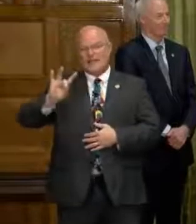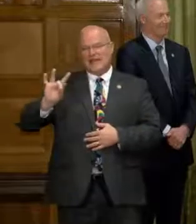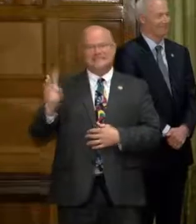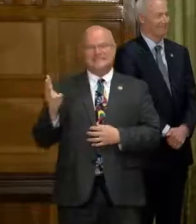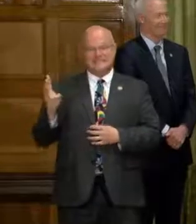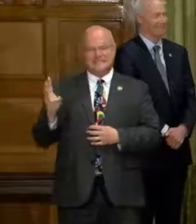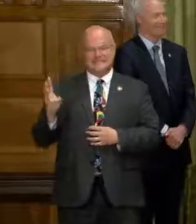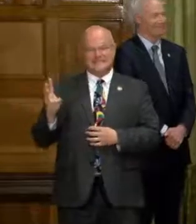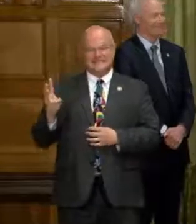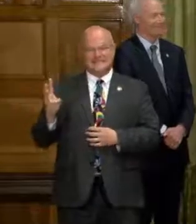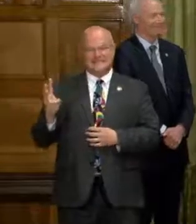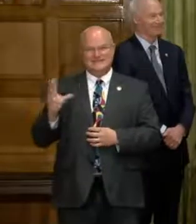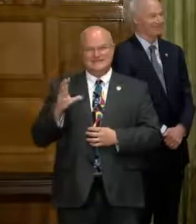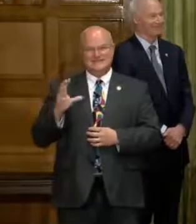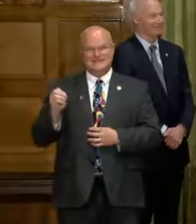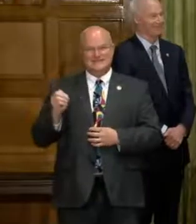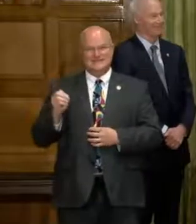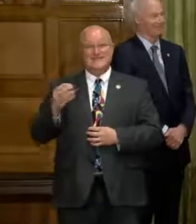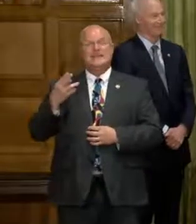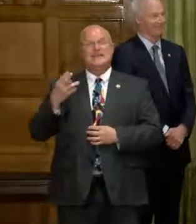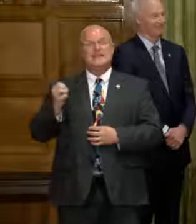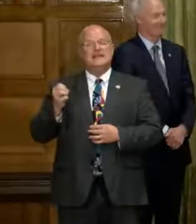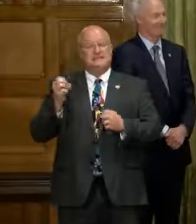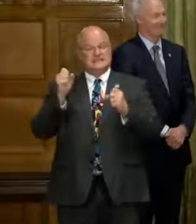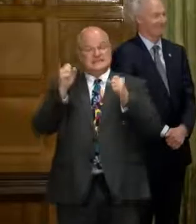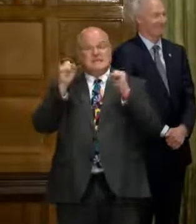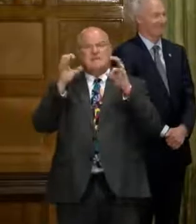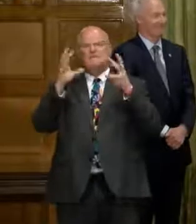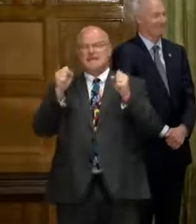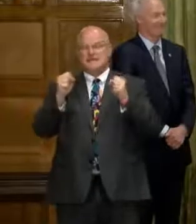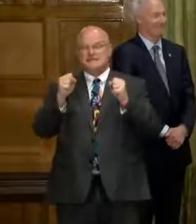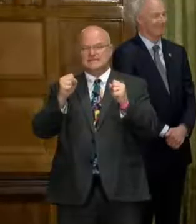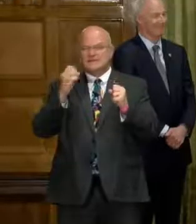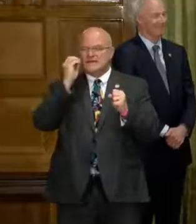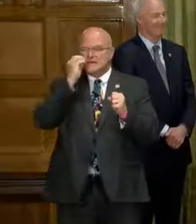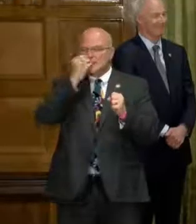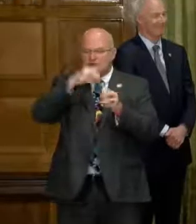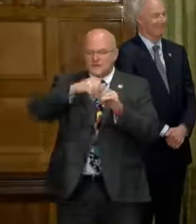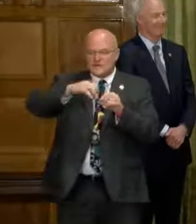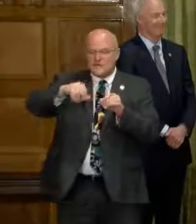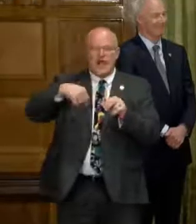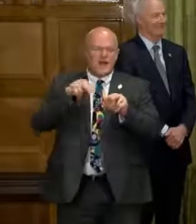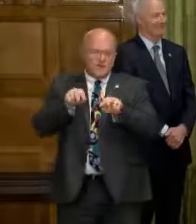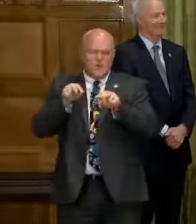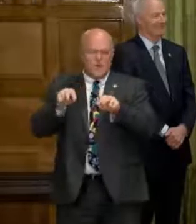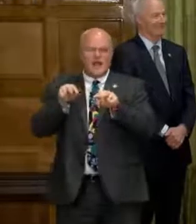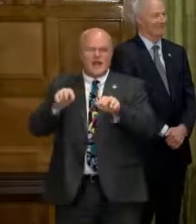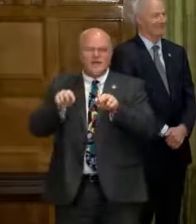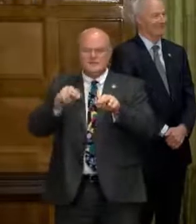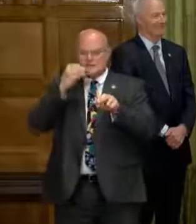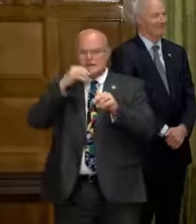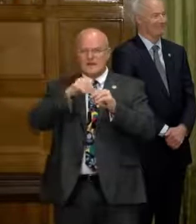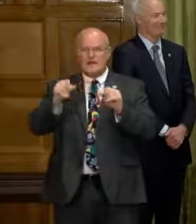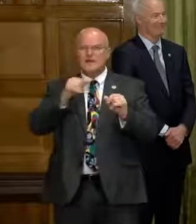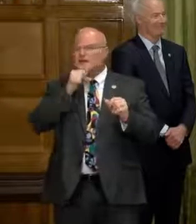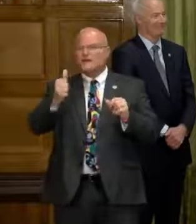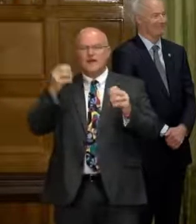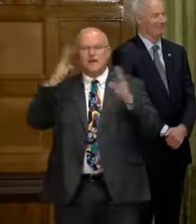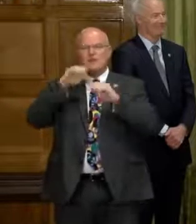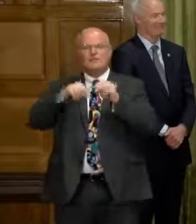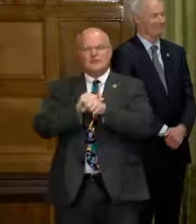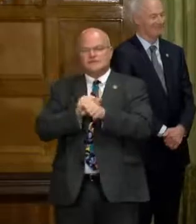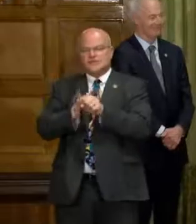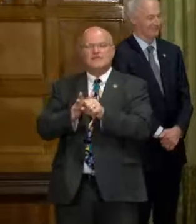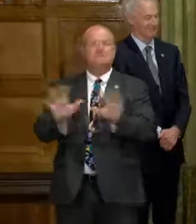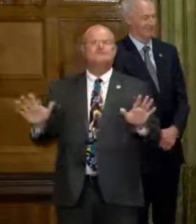86 years old, and he's an amazing gardener. I want him out there gardening and not worrying about getting